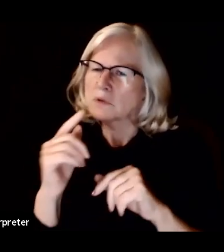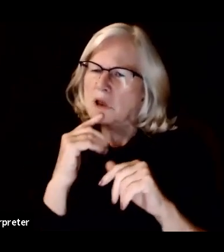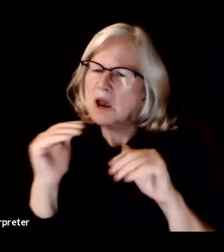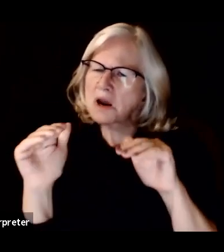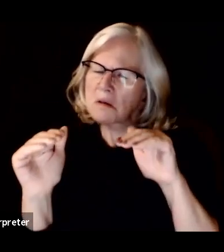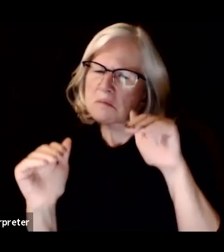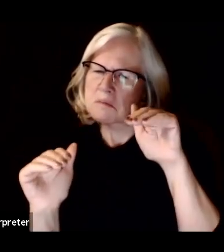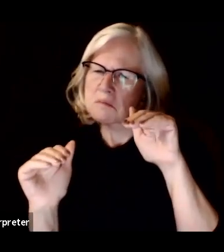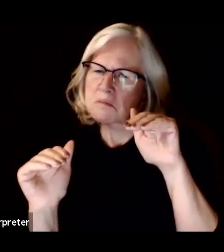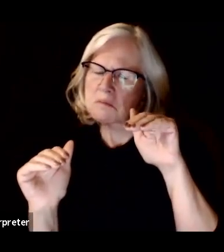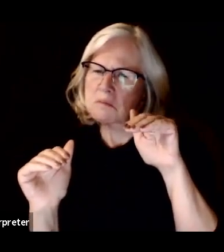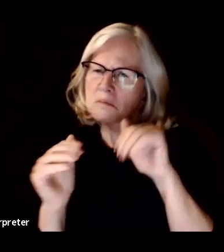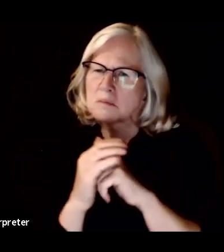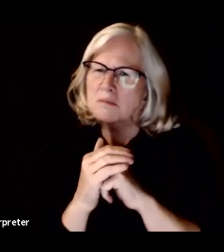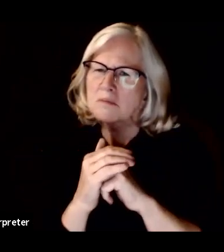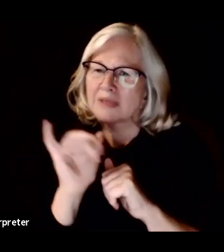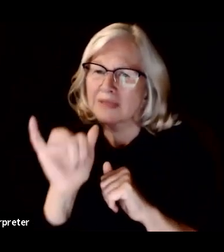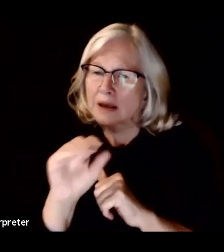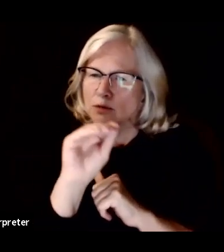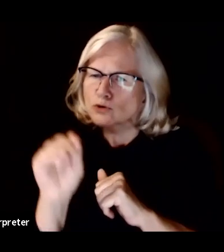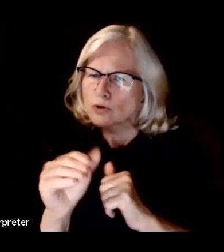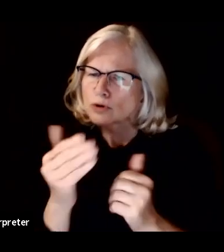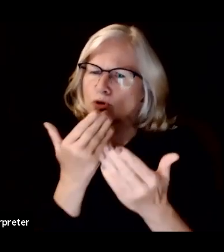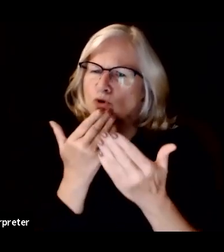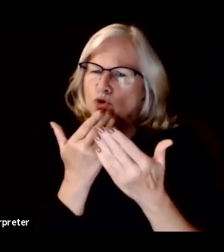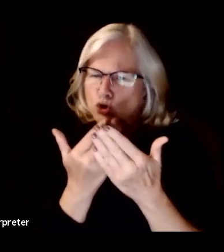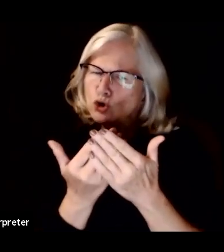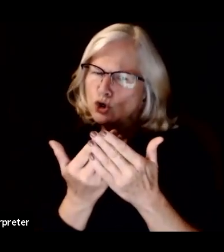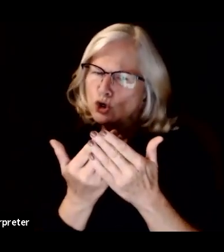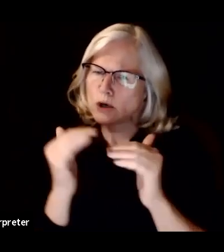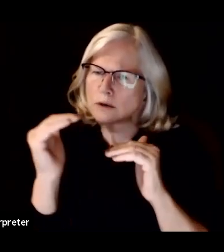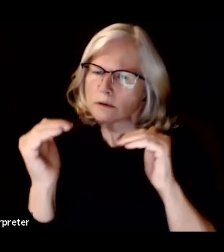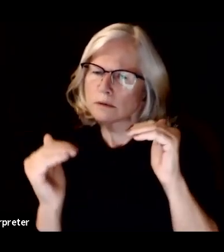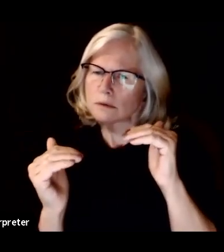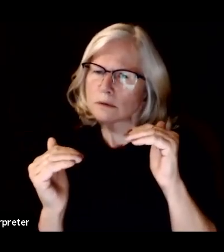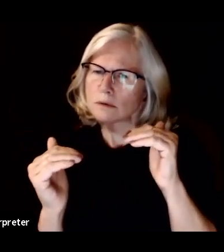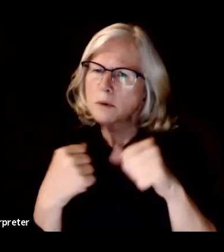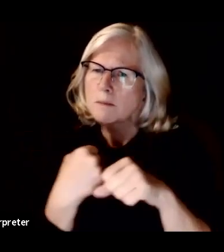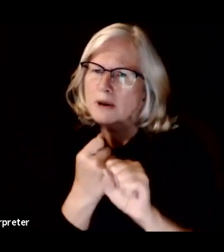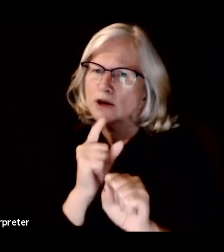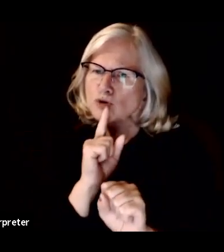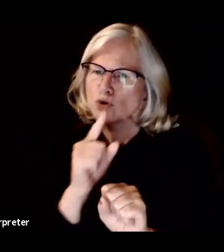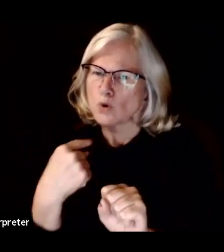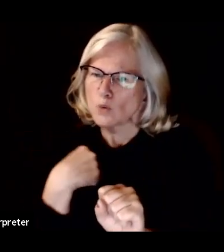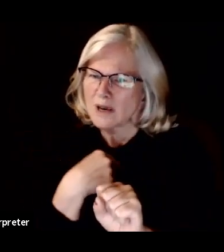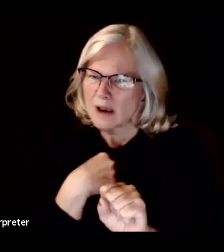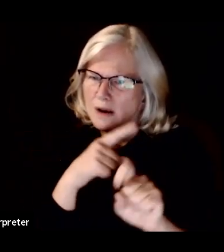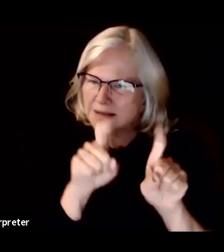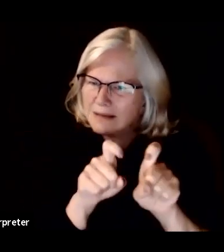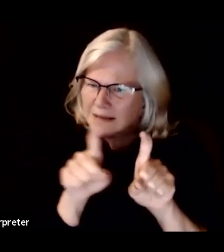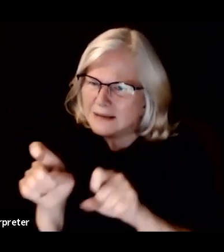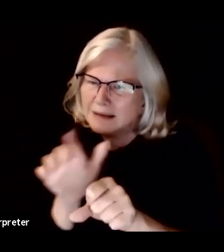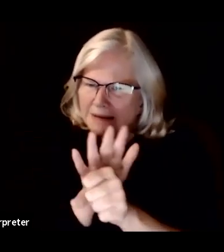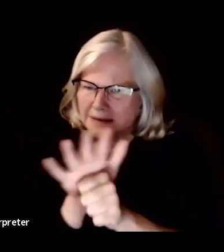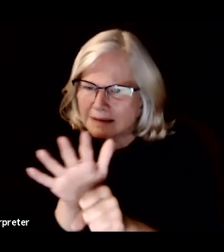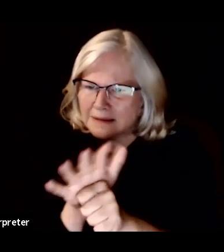in that direction, making sure that we are testing adequately and